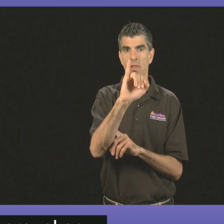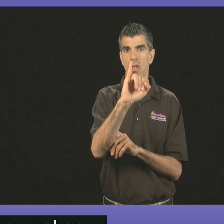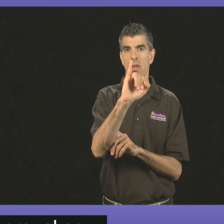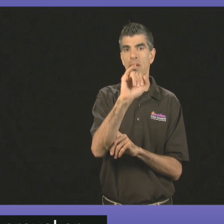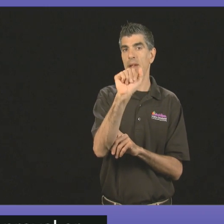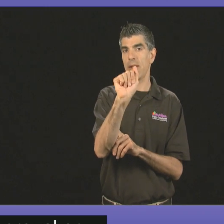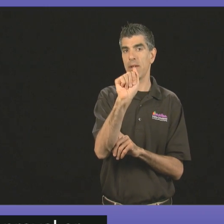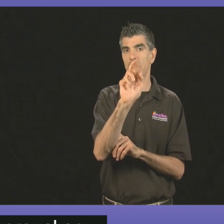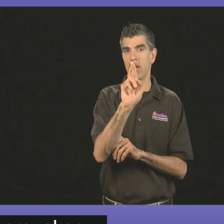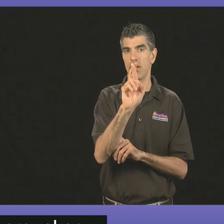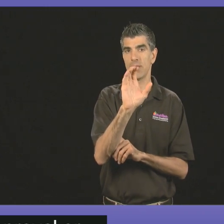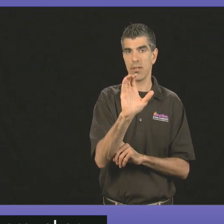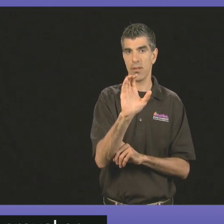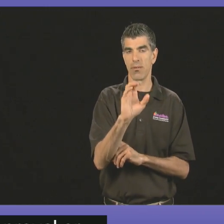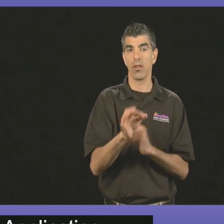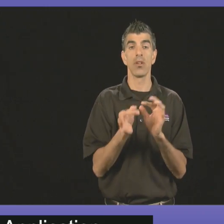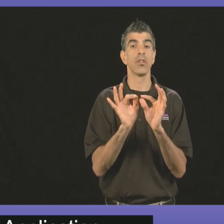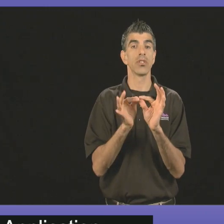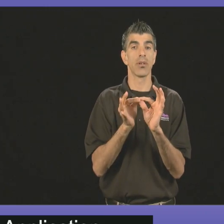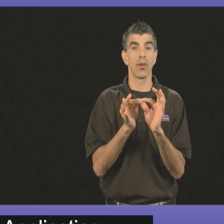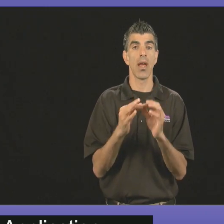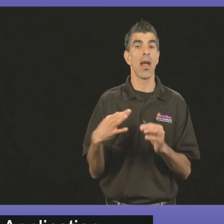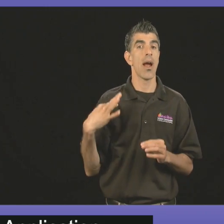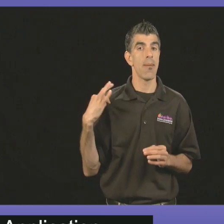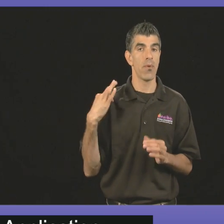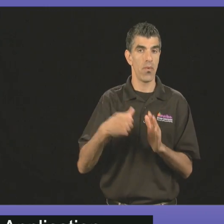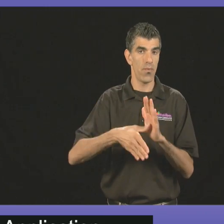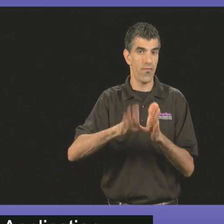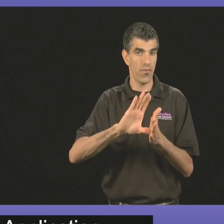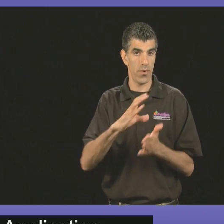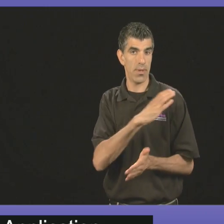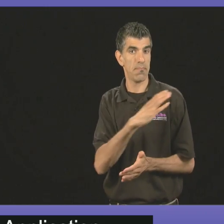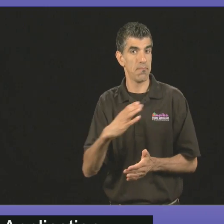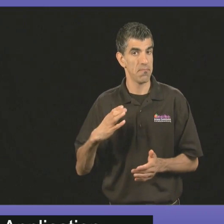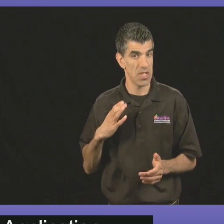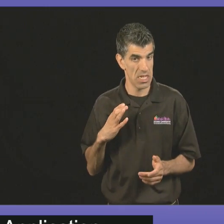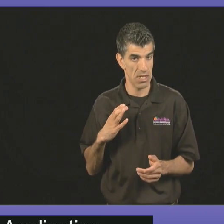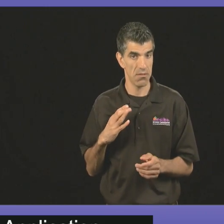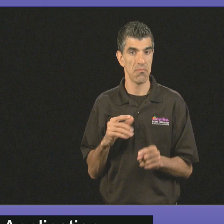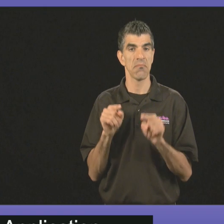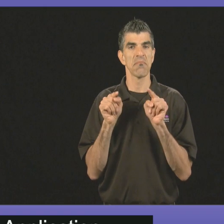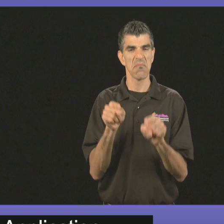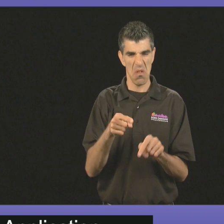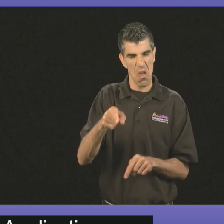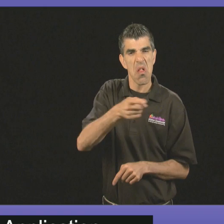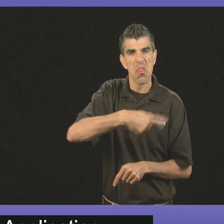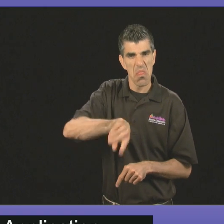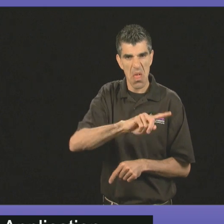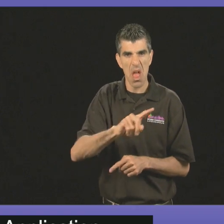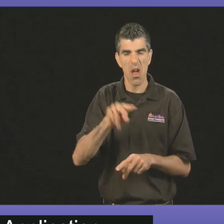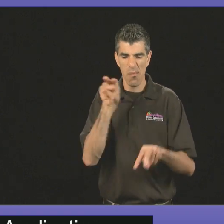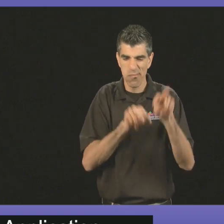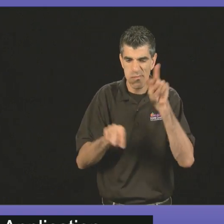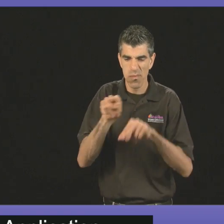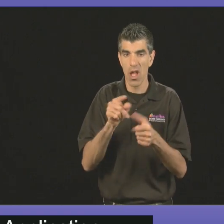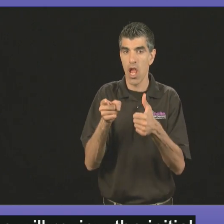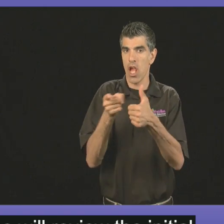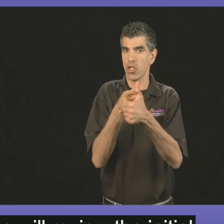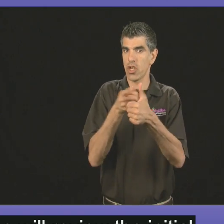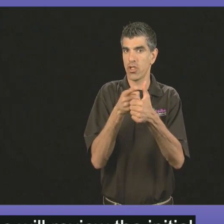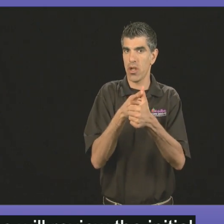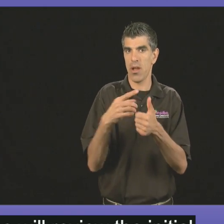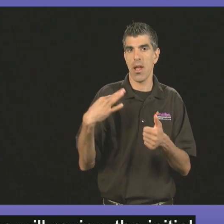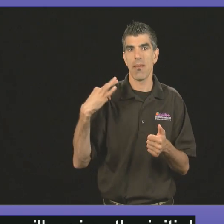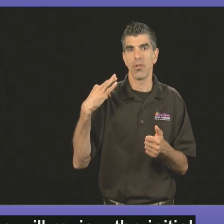the IARC, or Interpreter Application Review Committee, will meet.